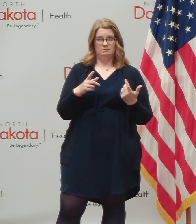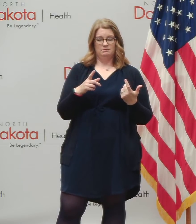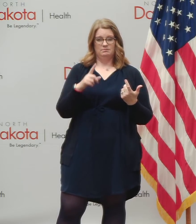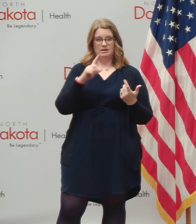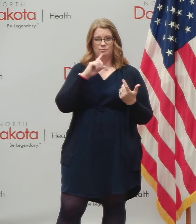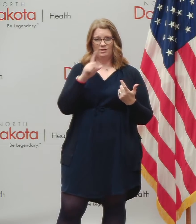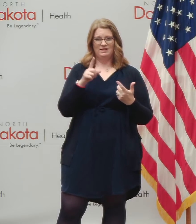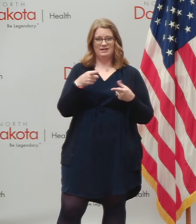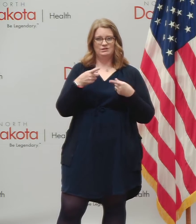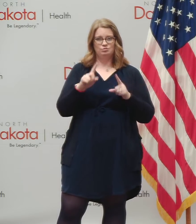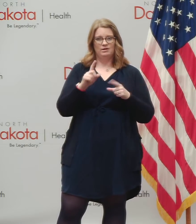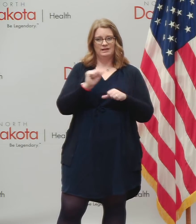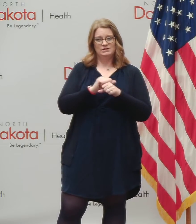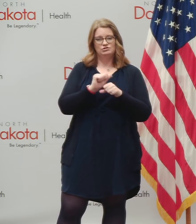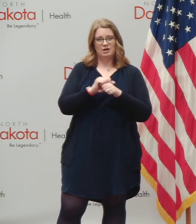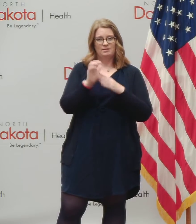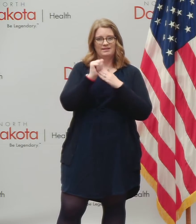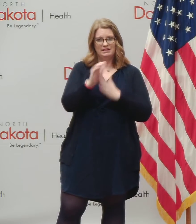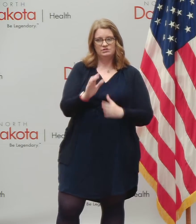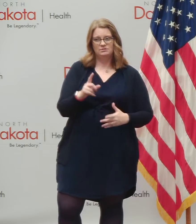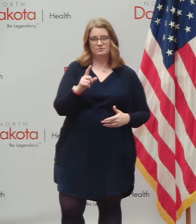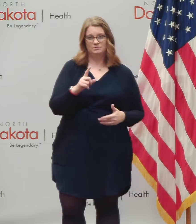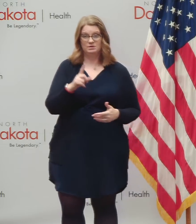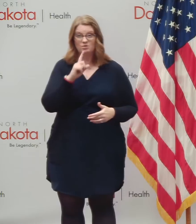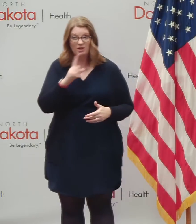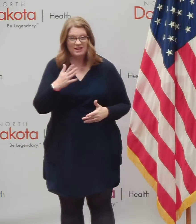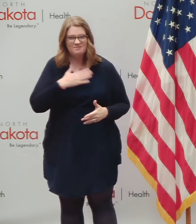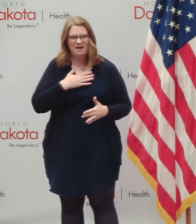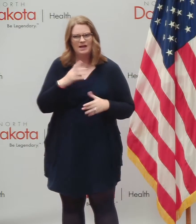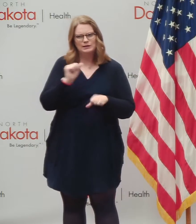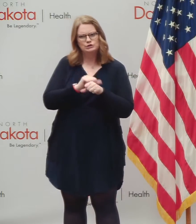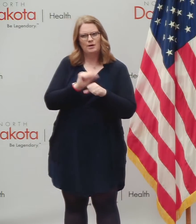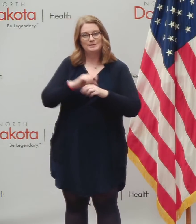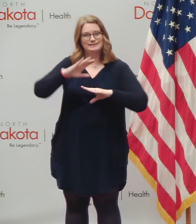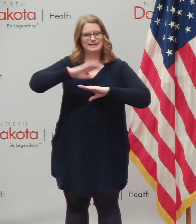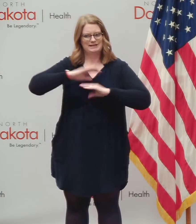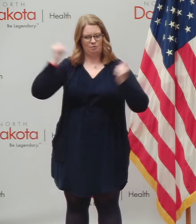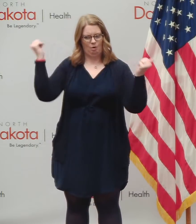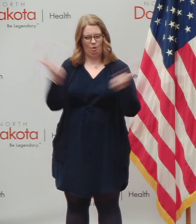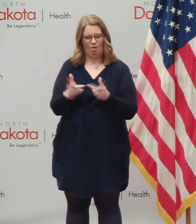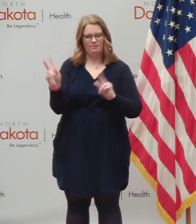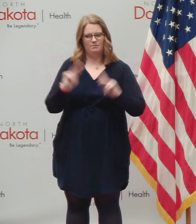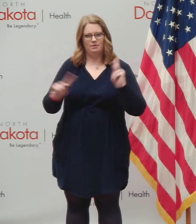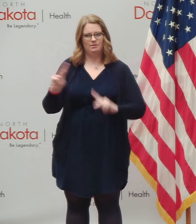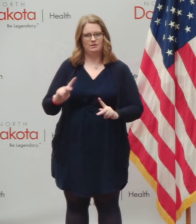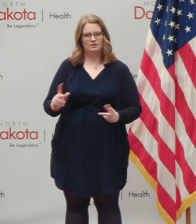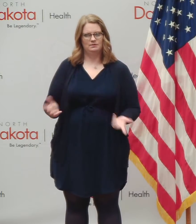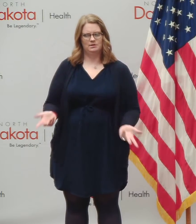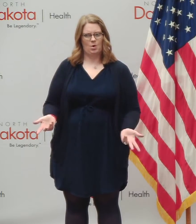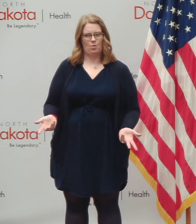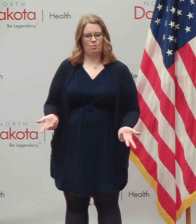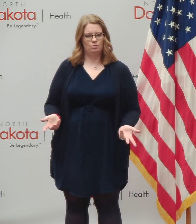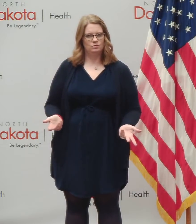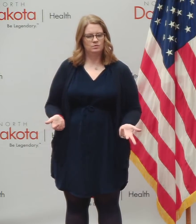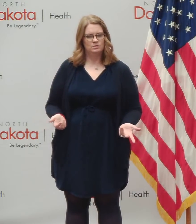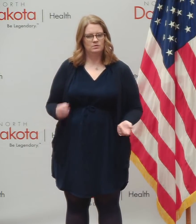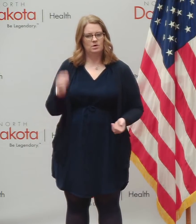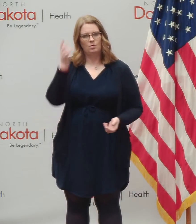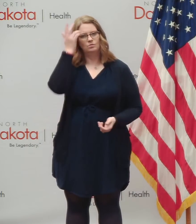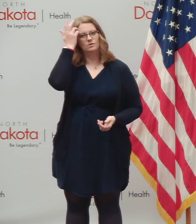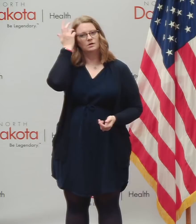during a pandemic that my job was to make everybody happy. And I think if we've got people on